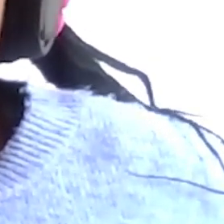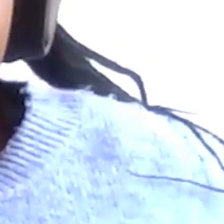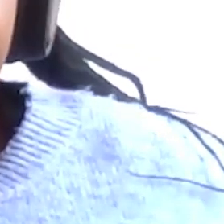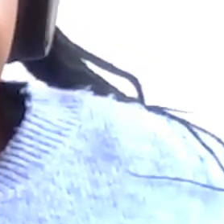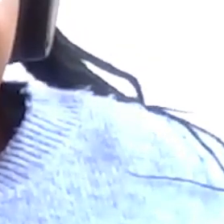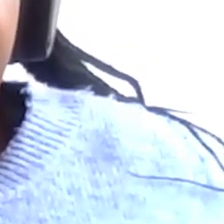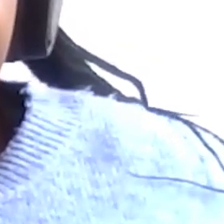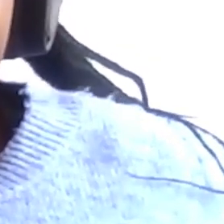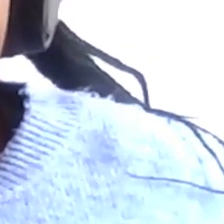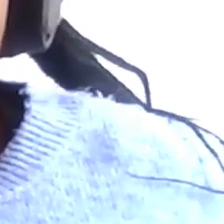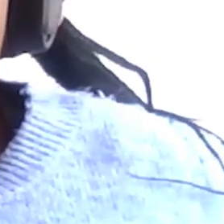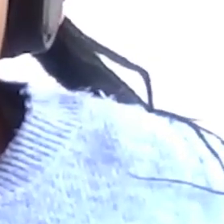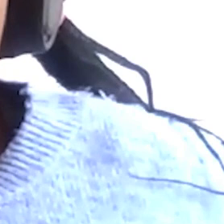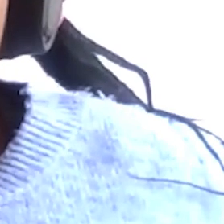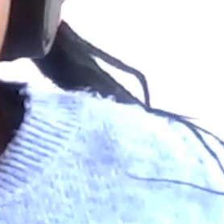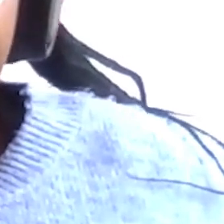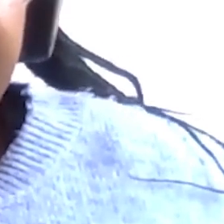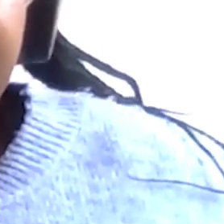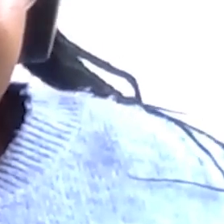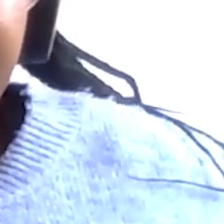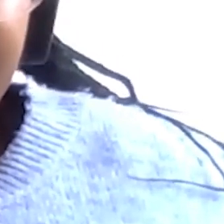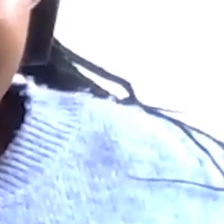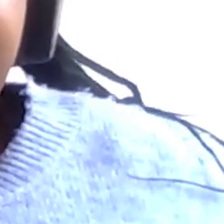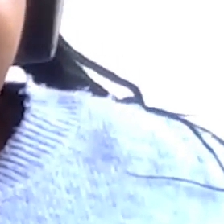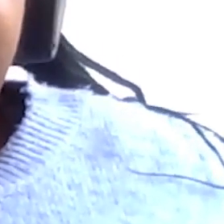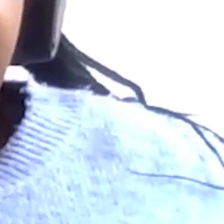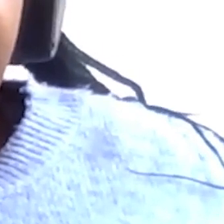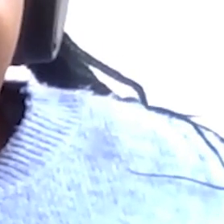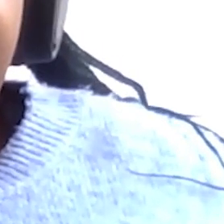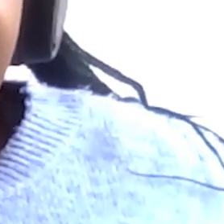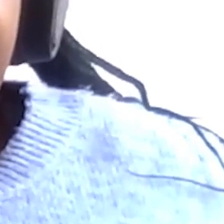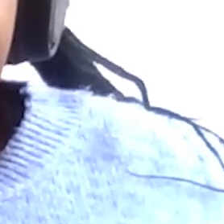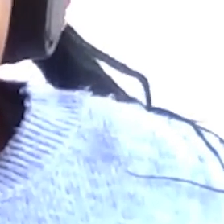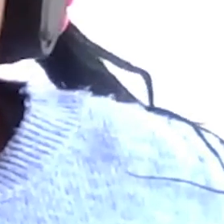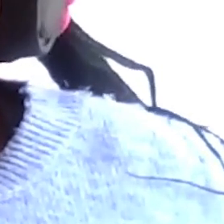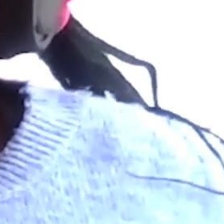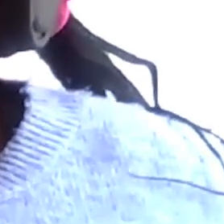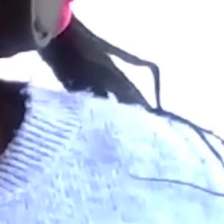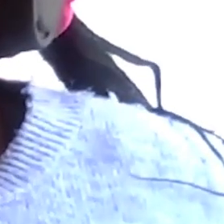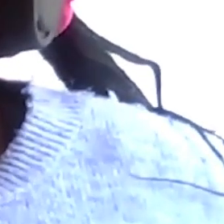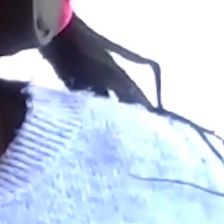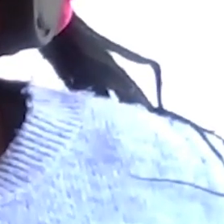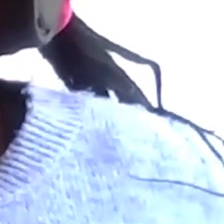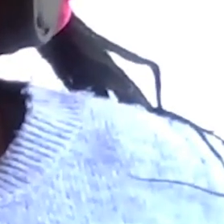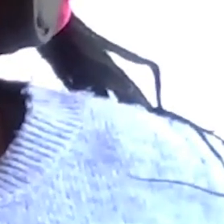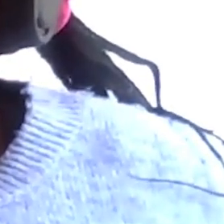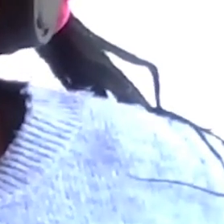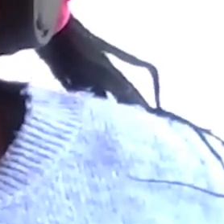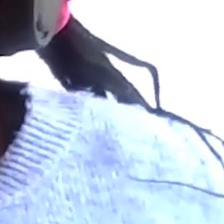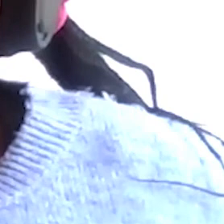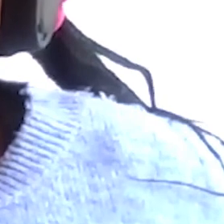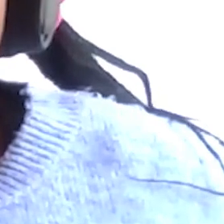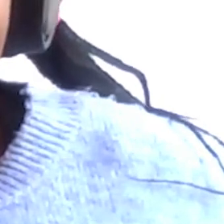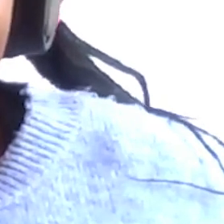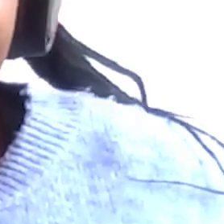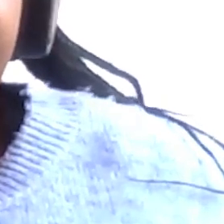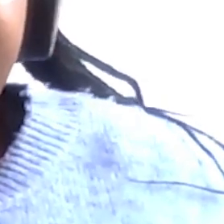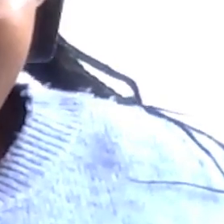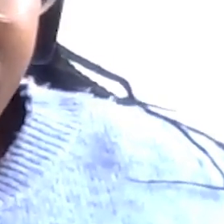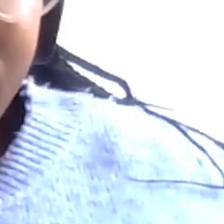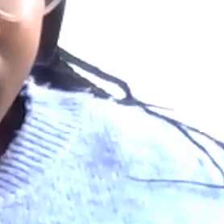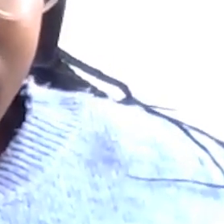you're experiencing now is not your fault. The world has just not woken up to how amazing you